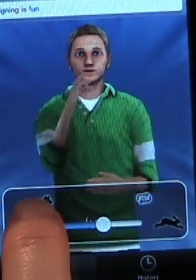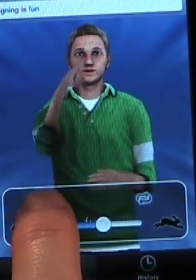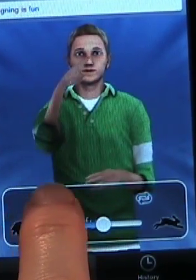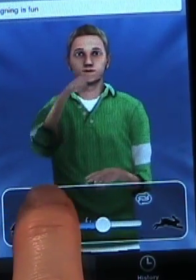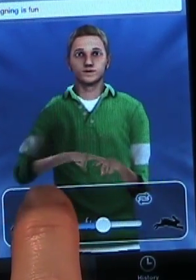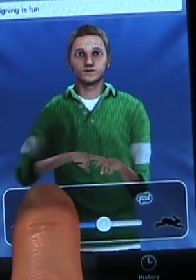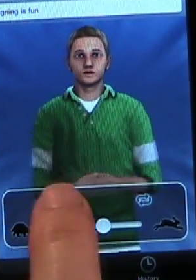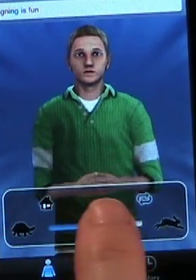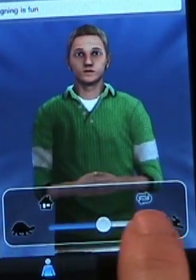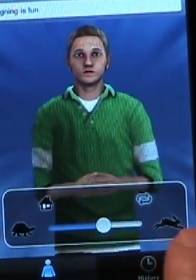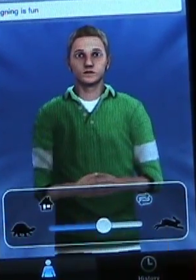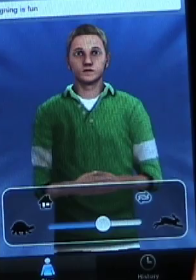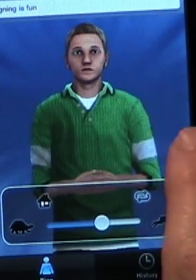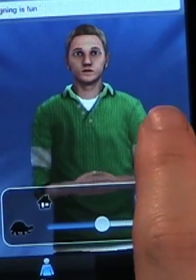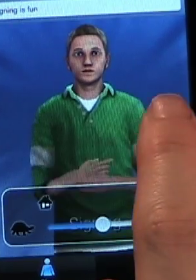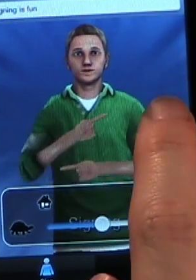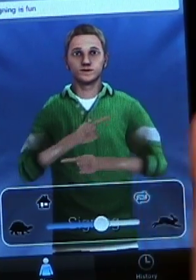his home or default position.